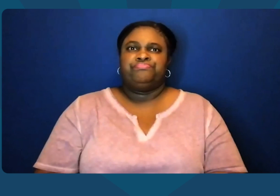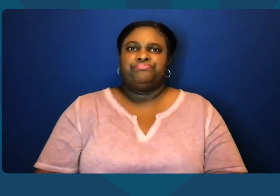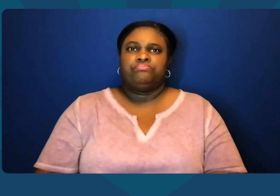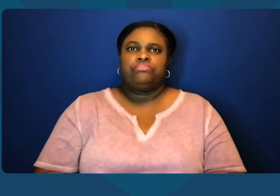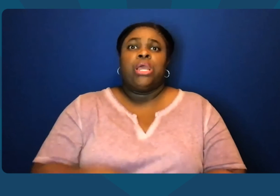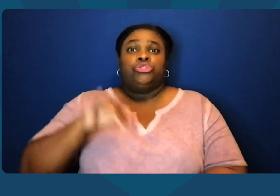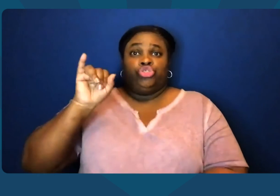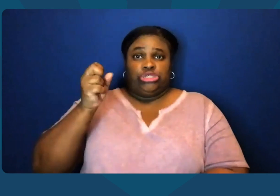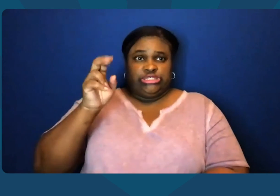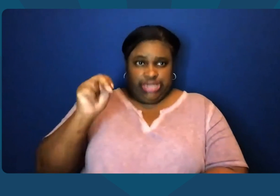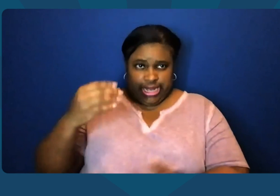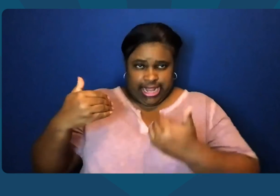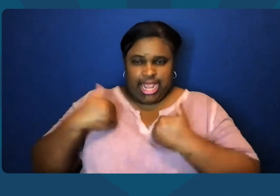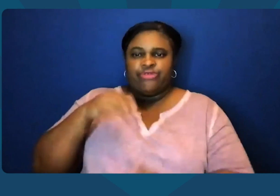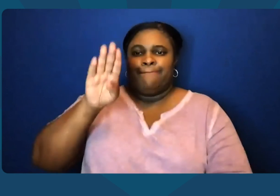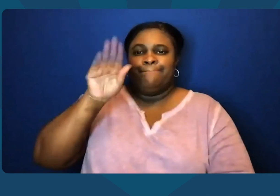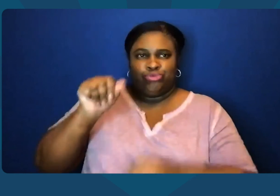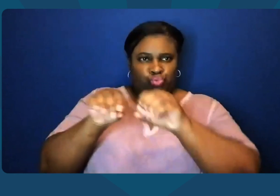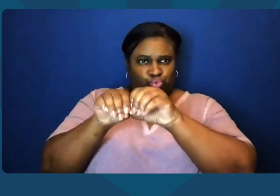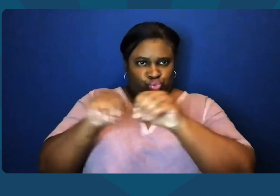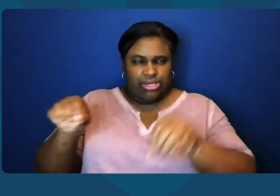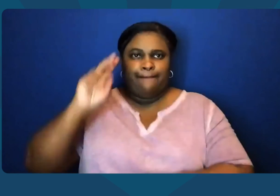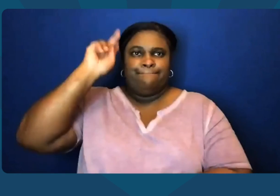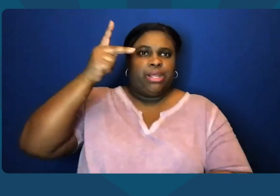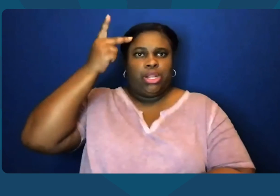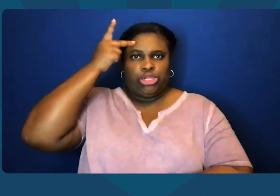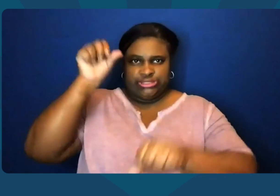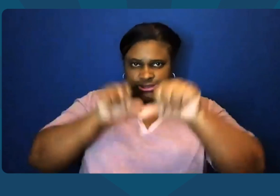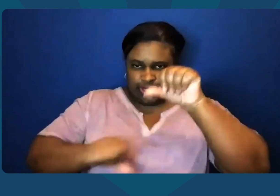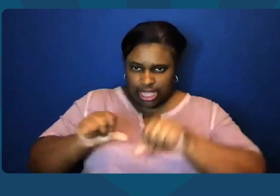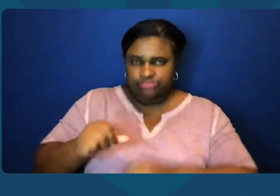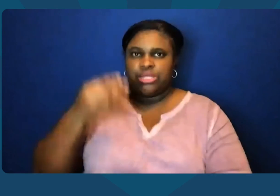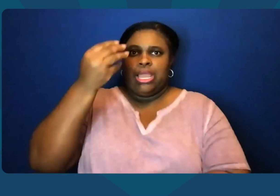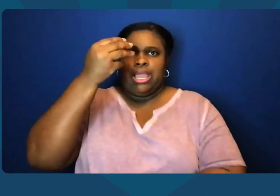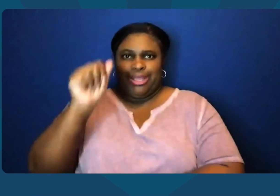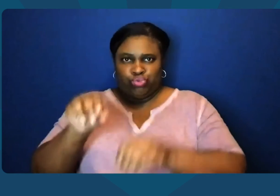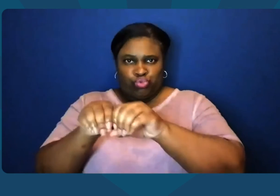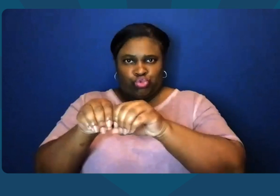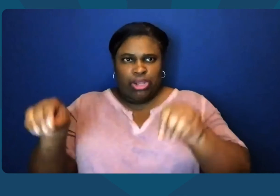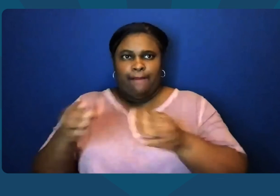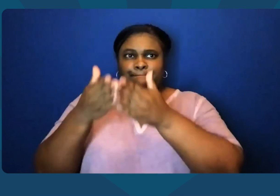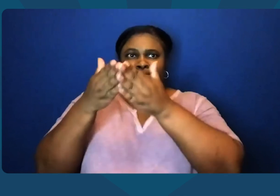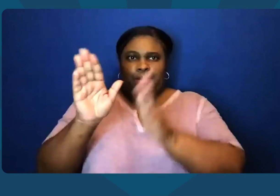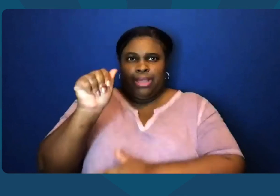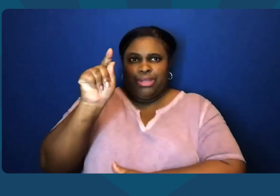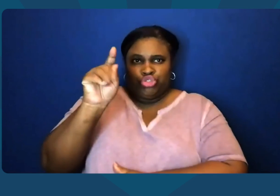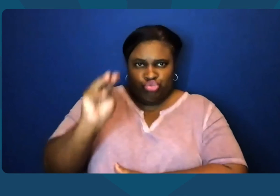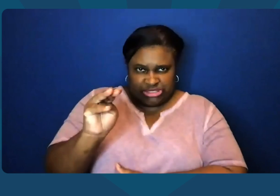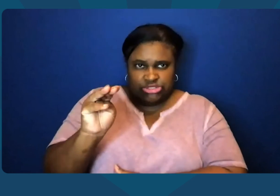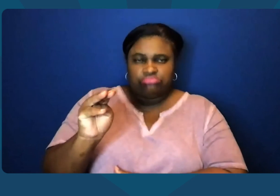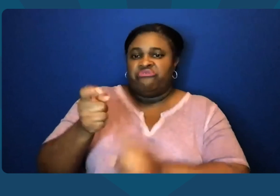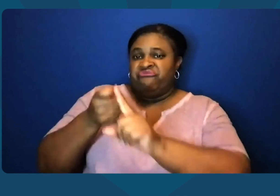Justin holds a BS in political science and a master's of public administration